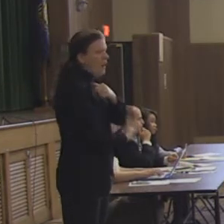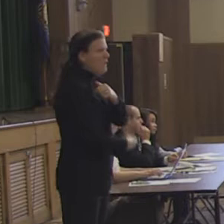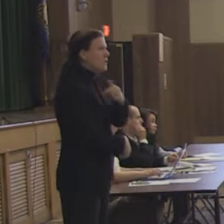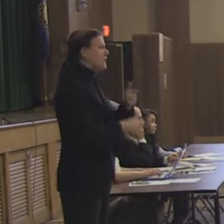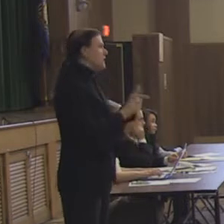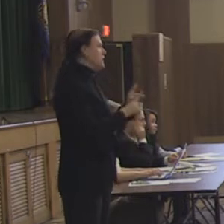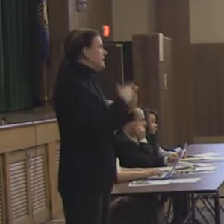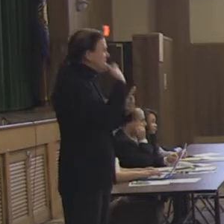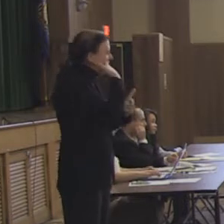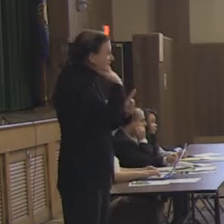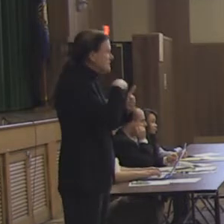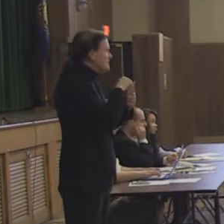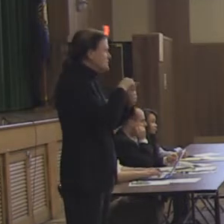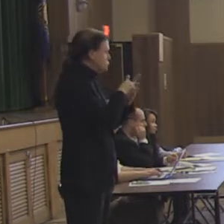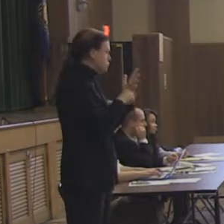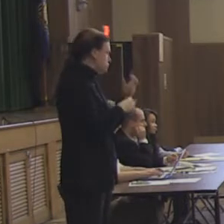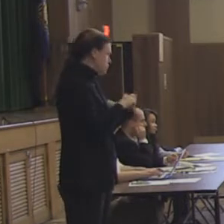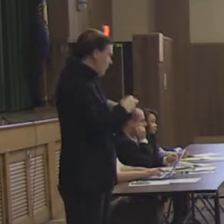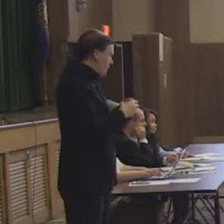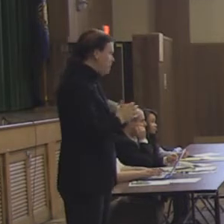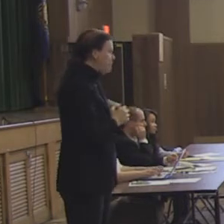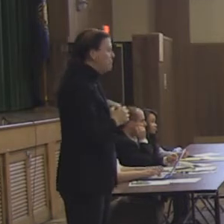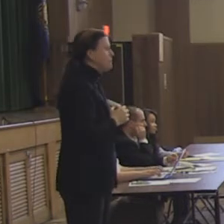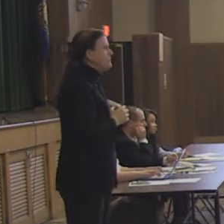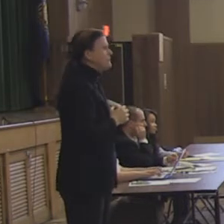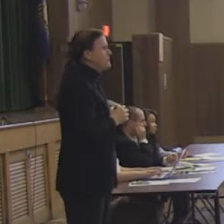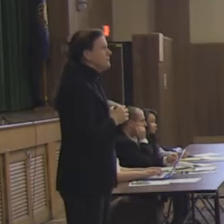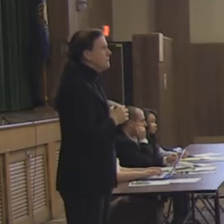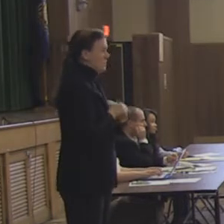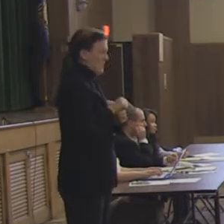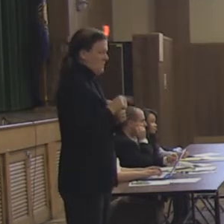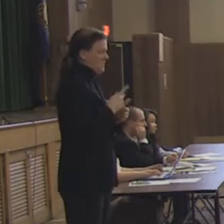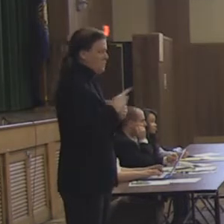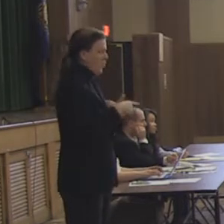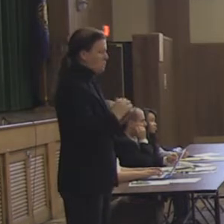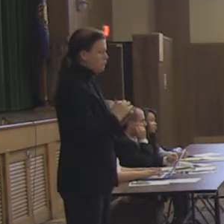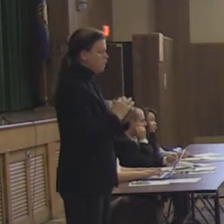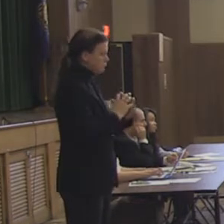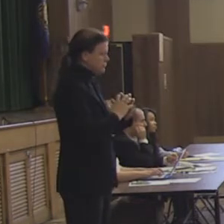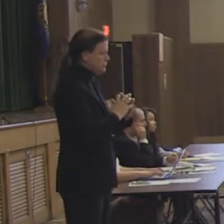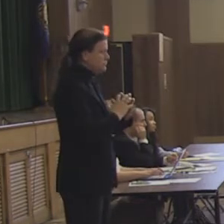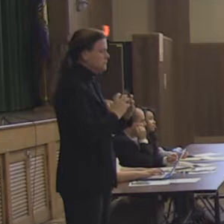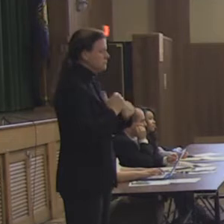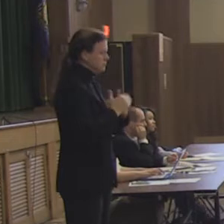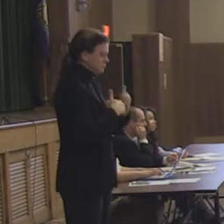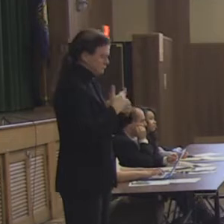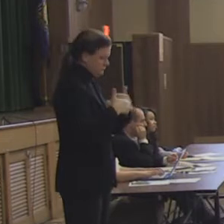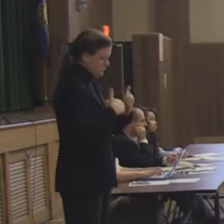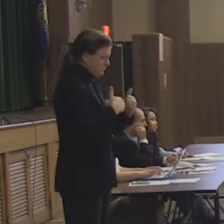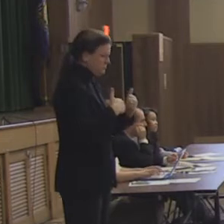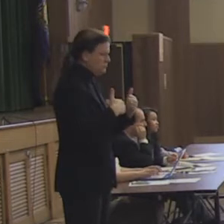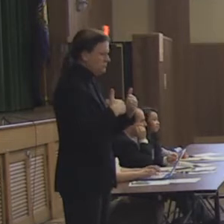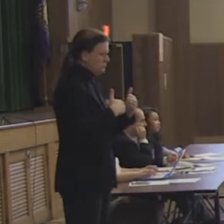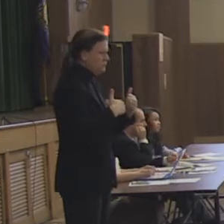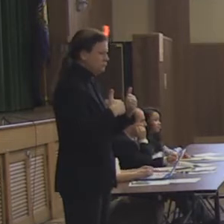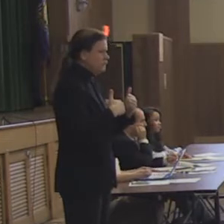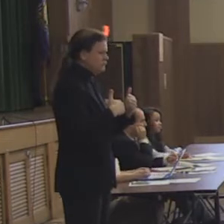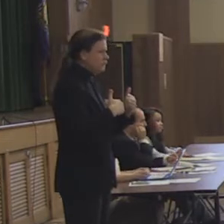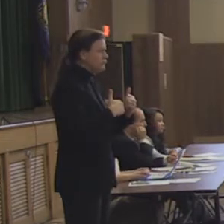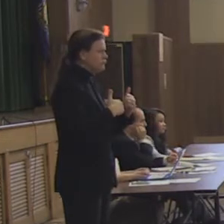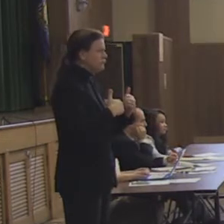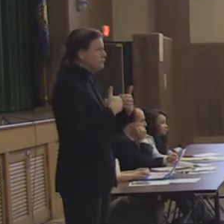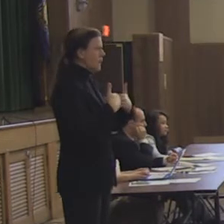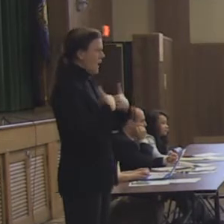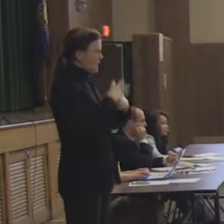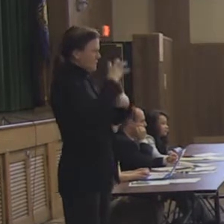forth. So this program started to be built in the 30s, and it's a very